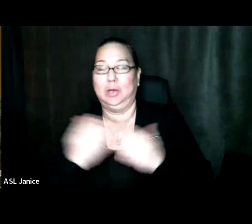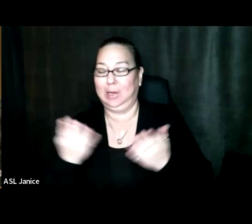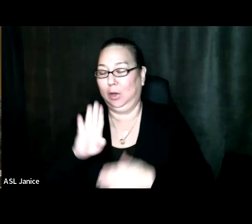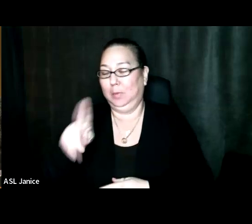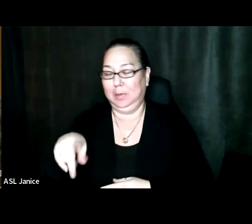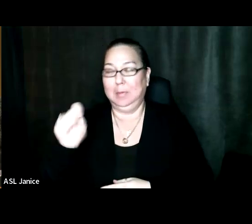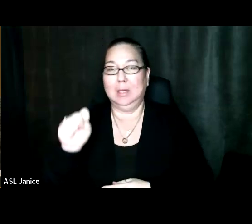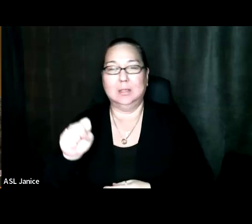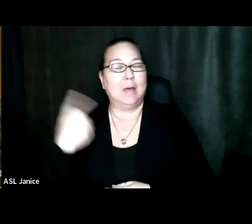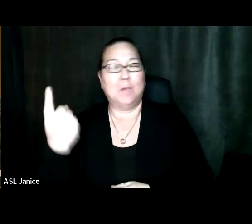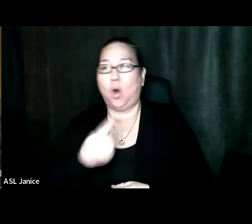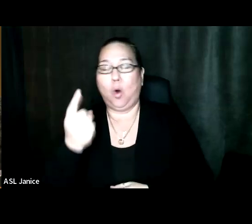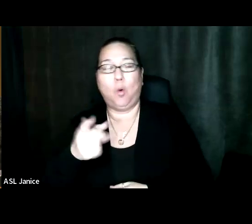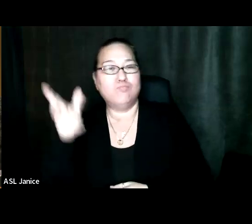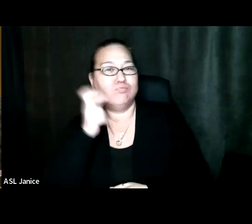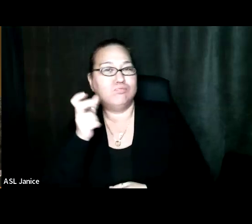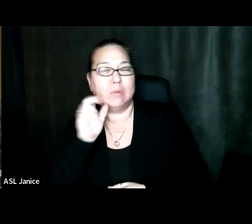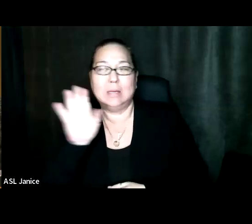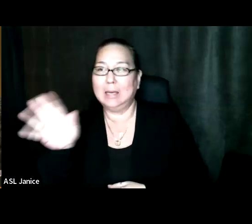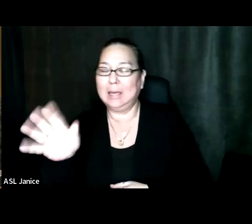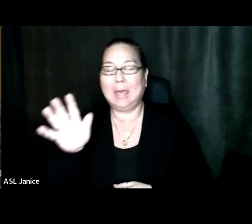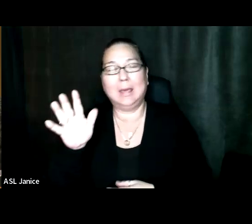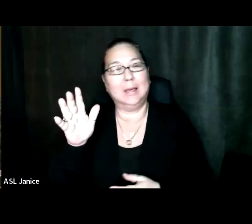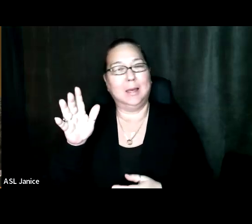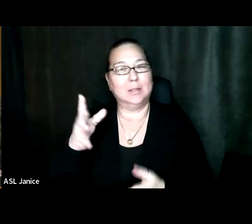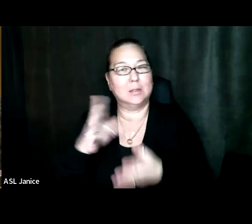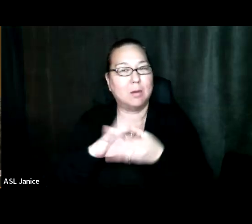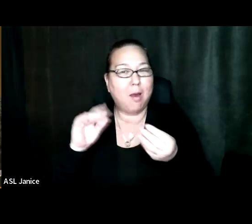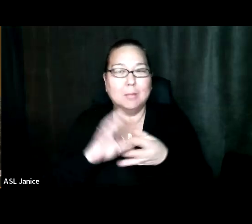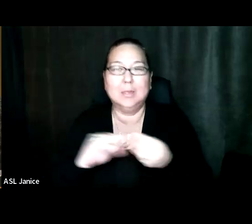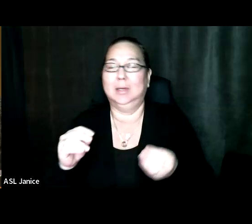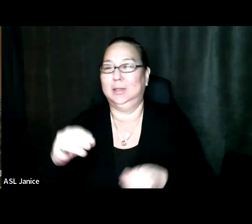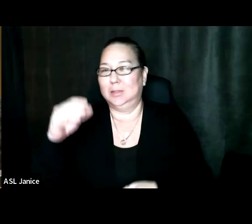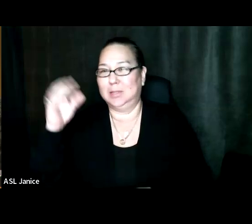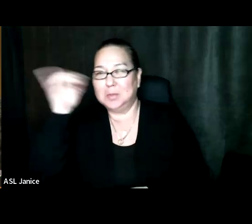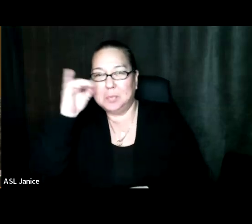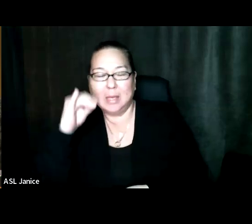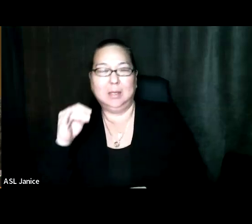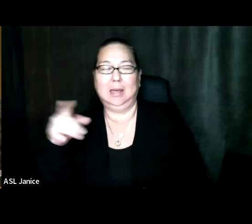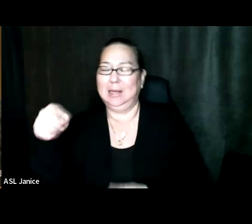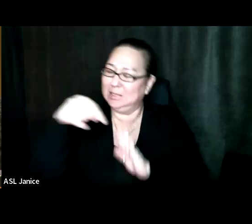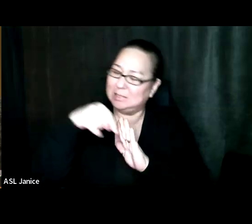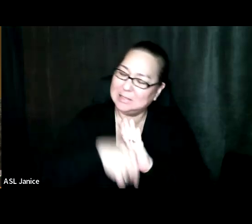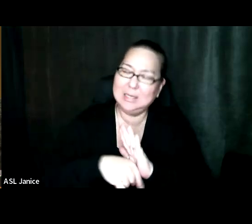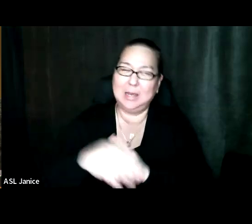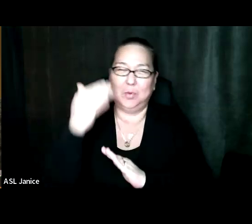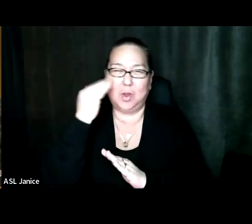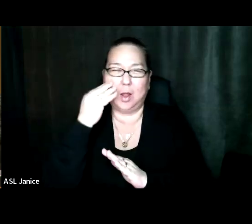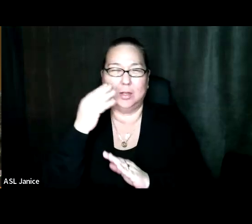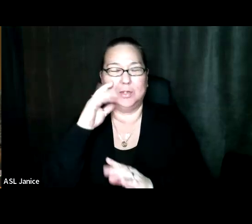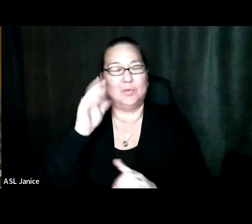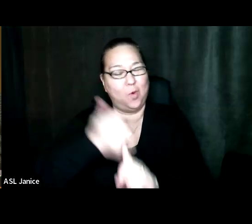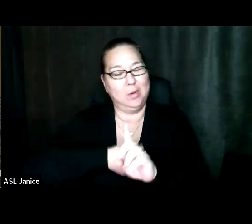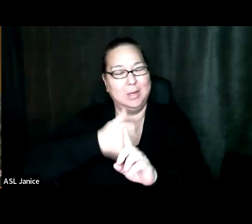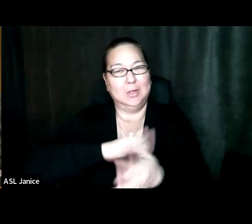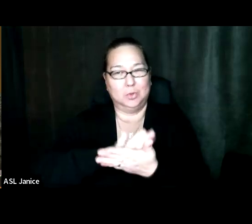thoughtful and insightful comments, his knowledge, his deep knowledge of the schools. You've been in so many of them, visited so many of them,